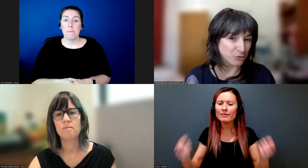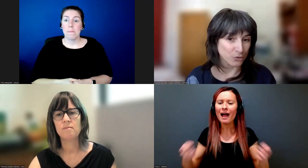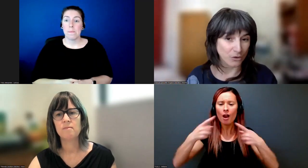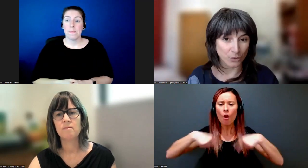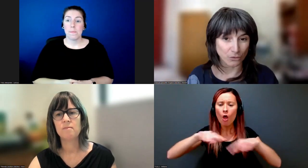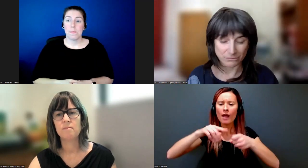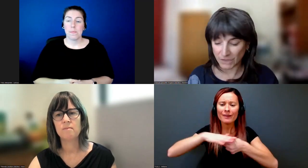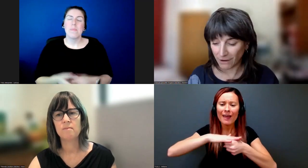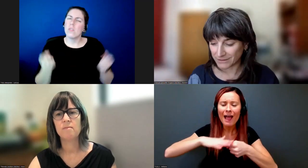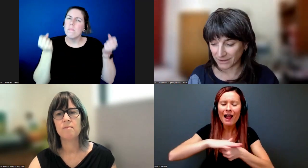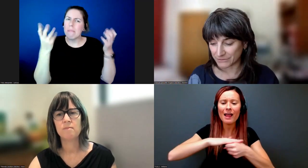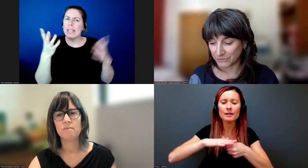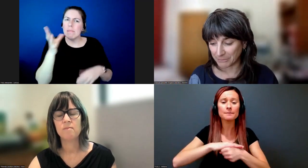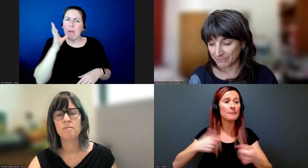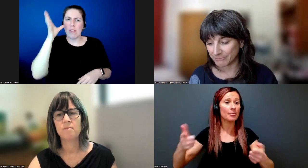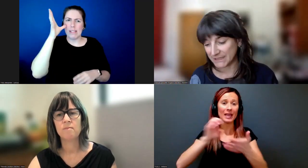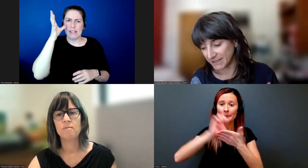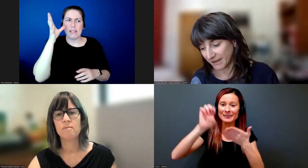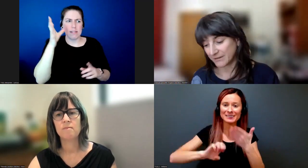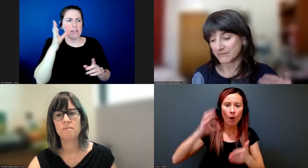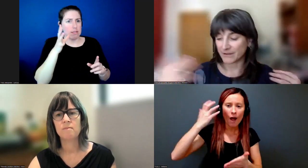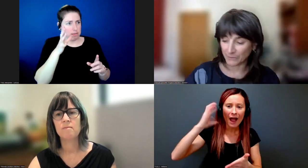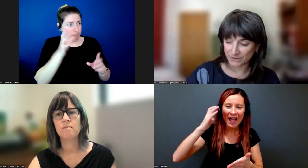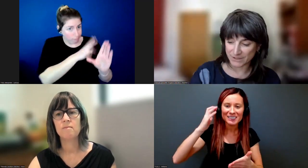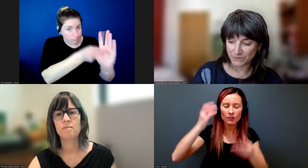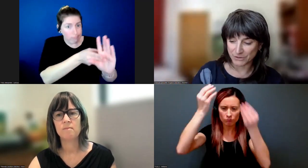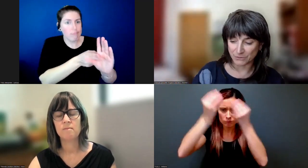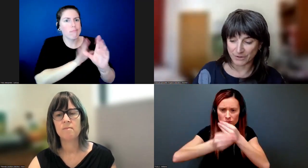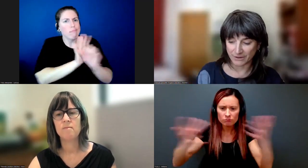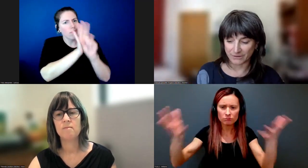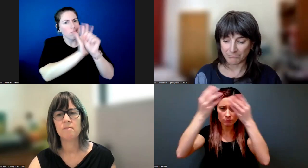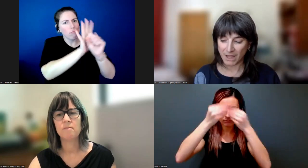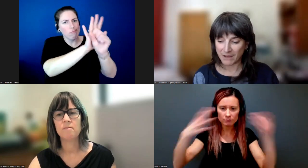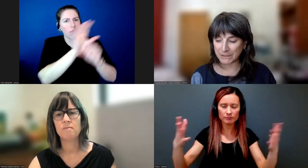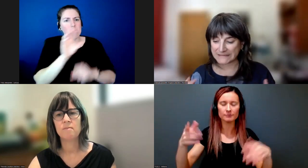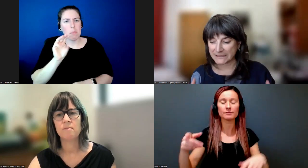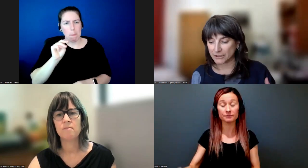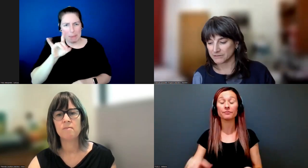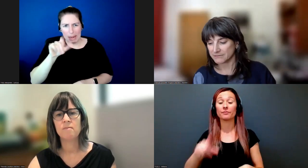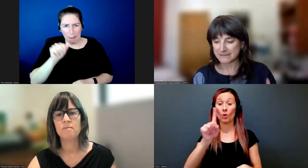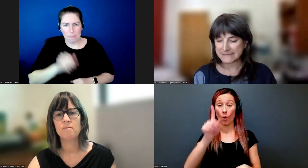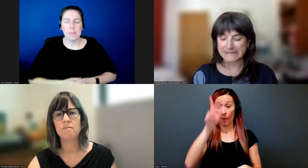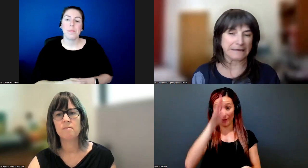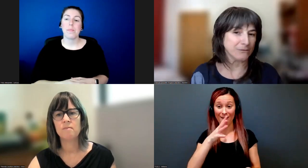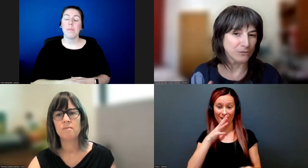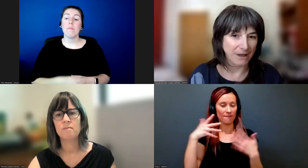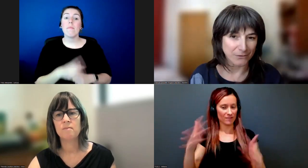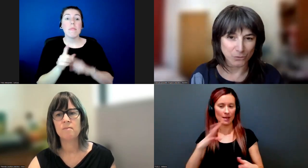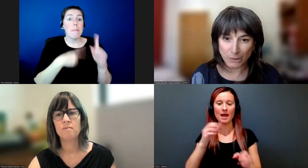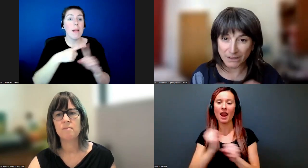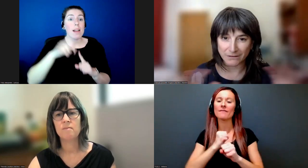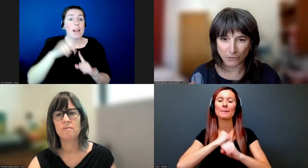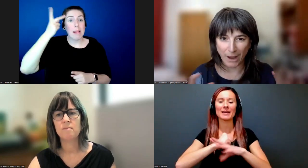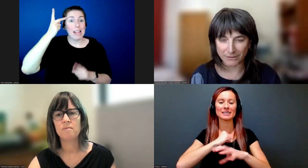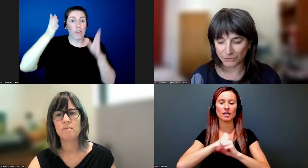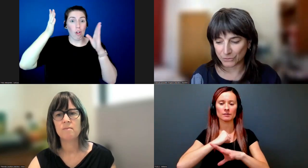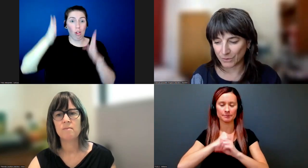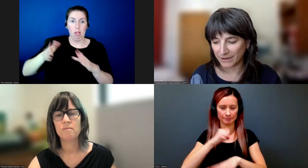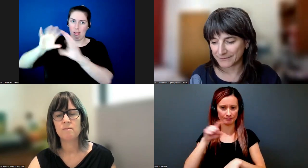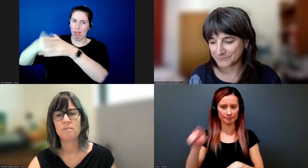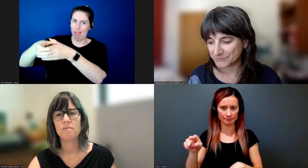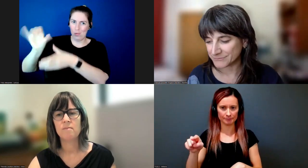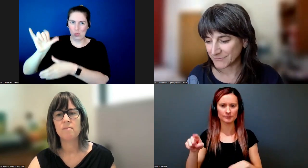parents who talked to the media, and there was also the political scene that we tried